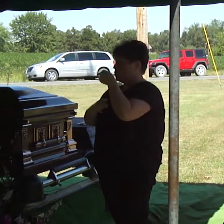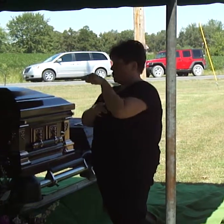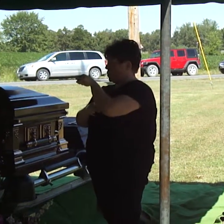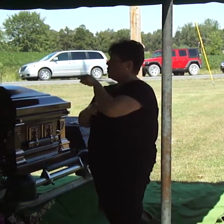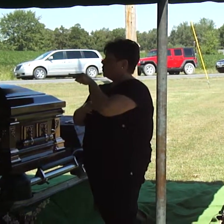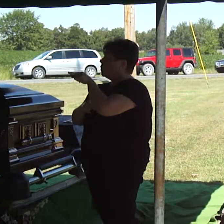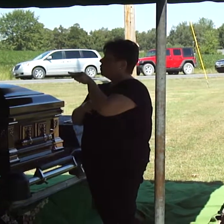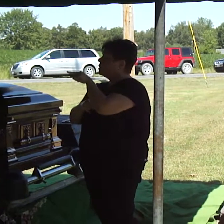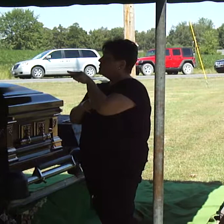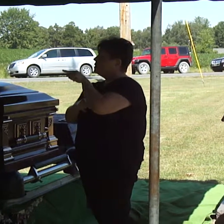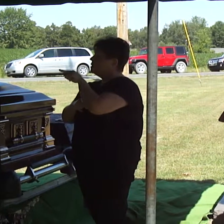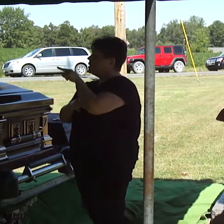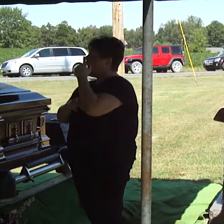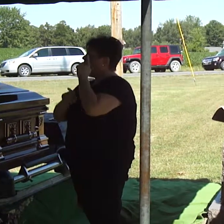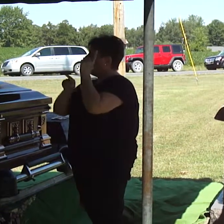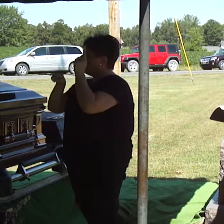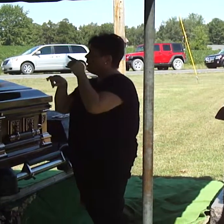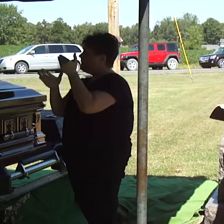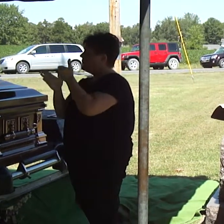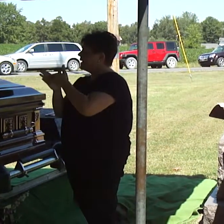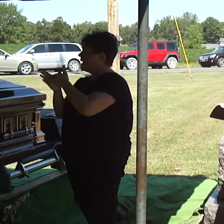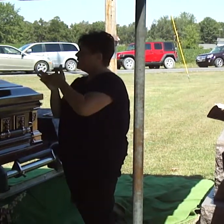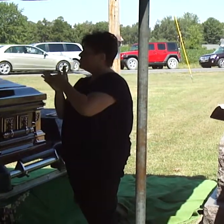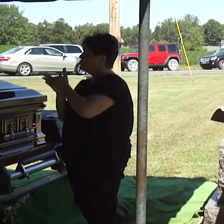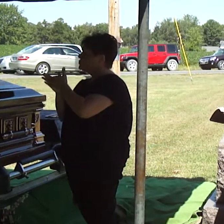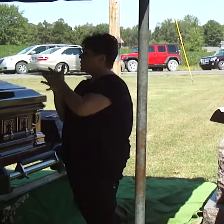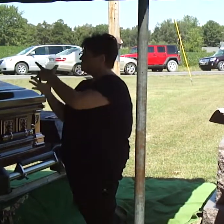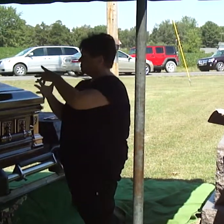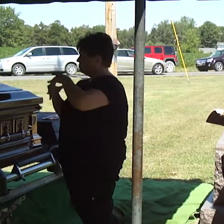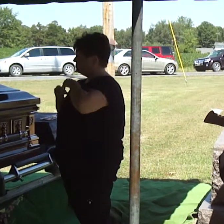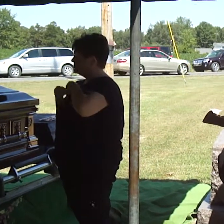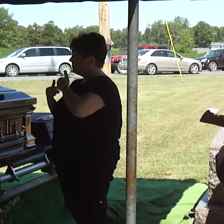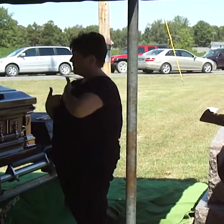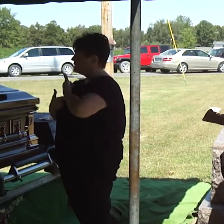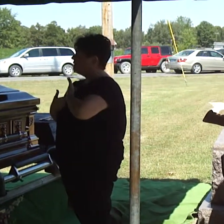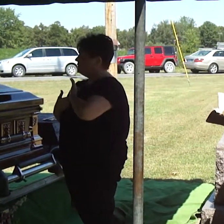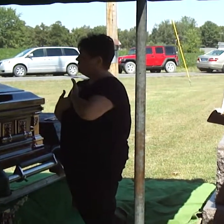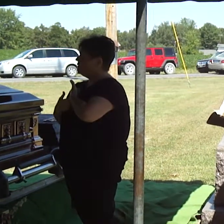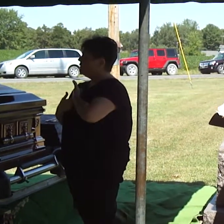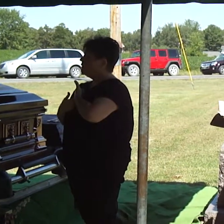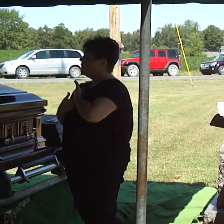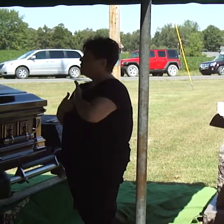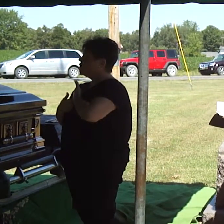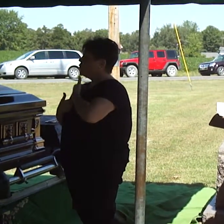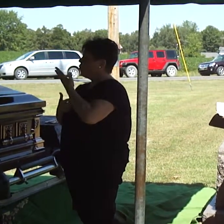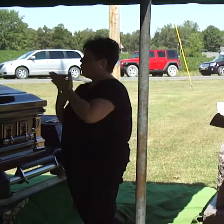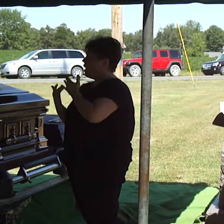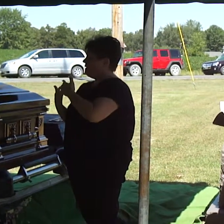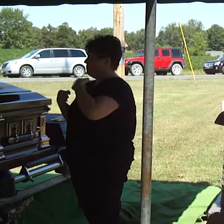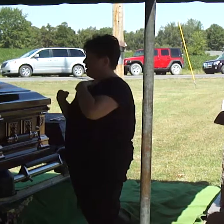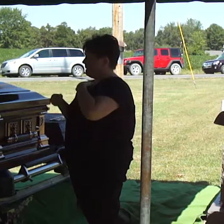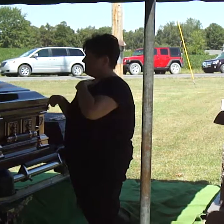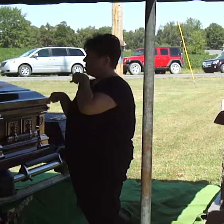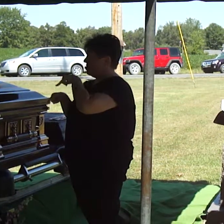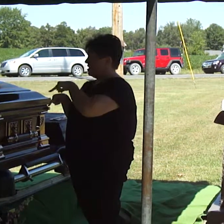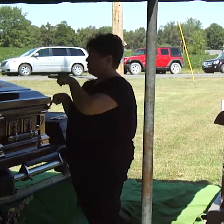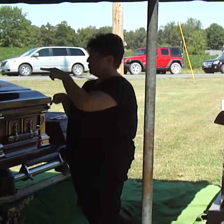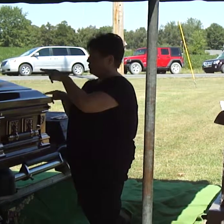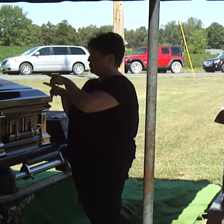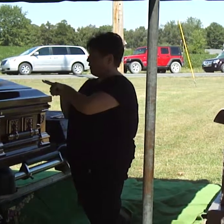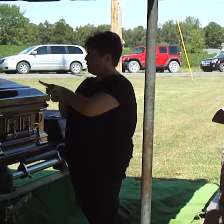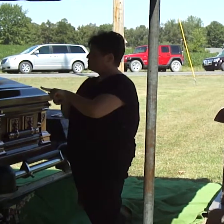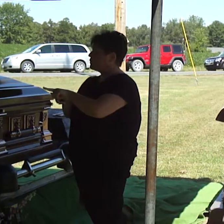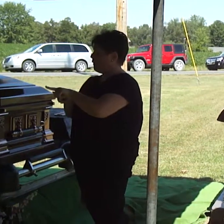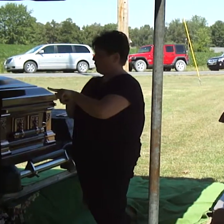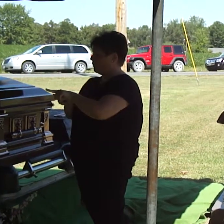you, I will come again and receive you to myself, that where I am, there you may